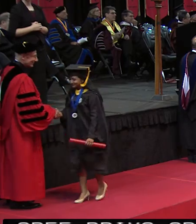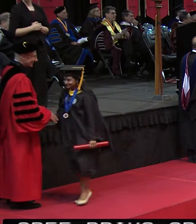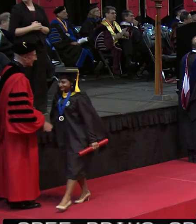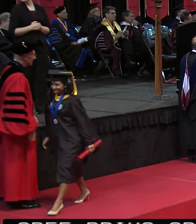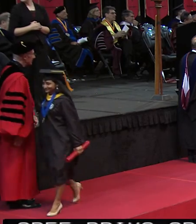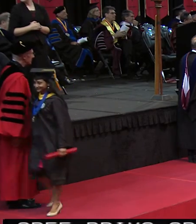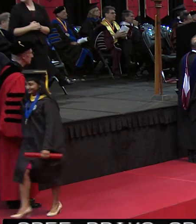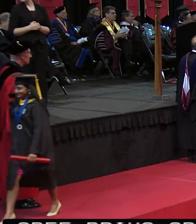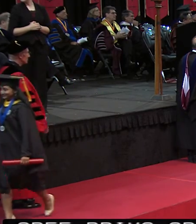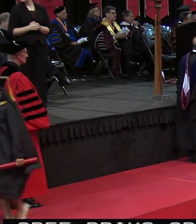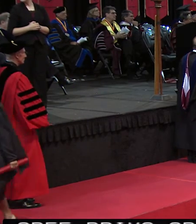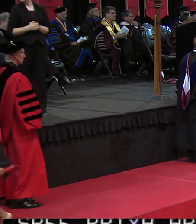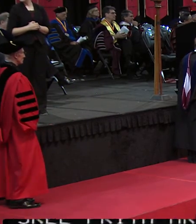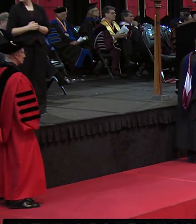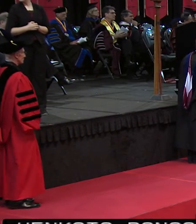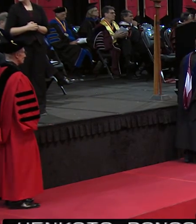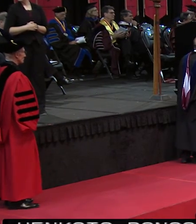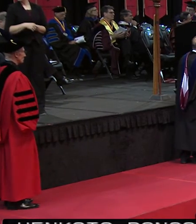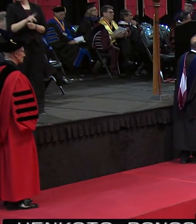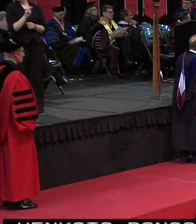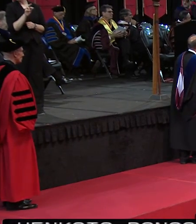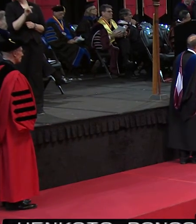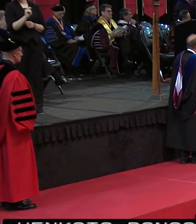Kirti Badgujard.